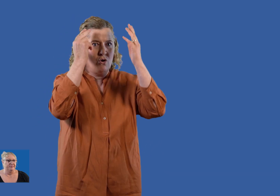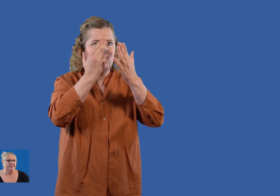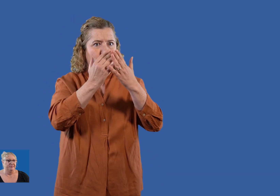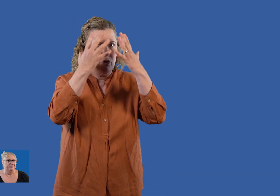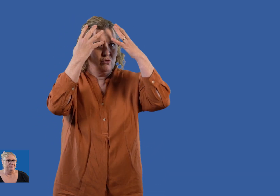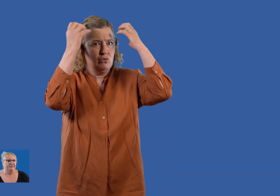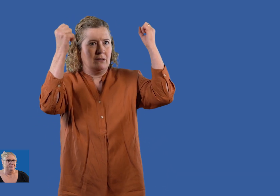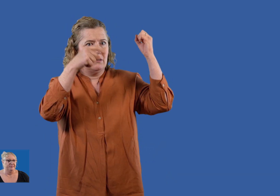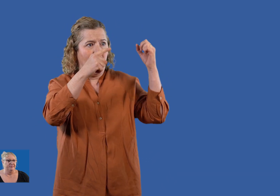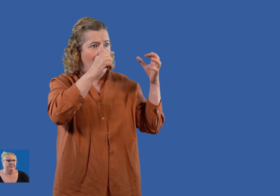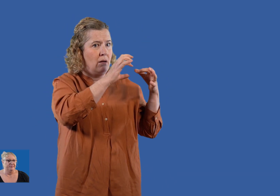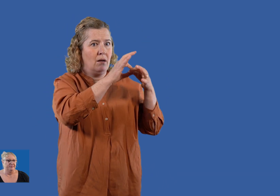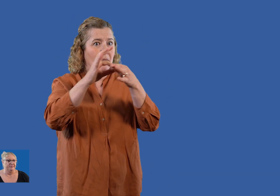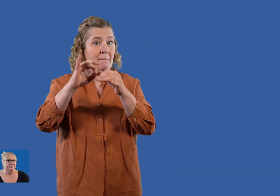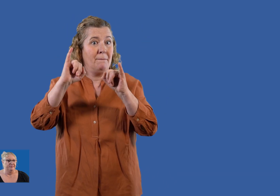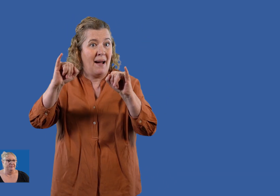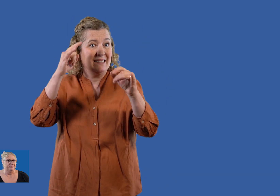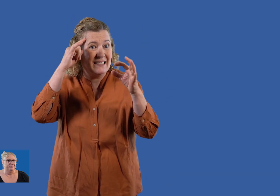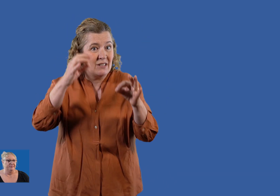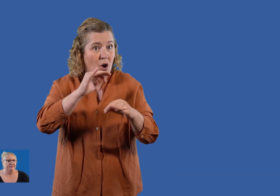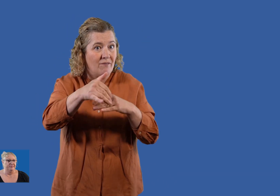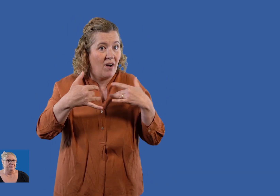becomes distressing.